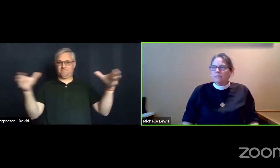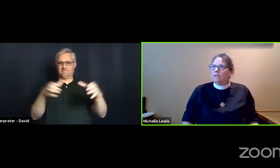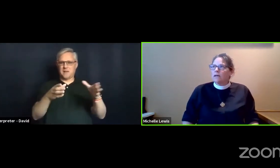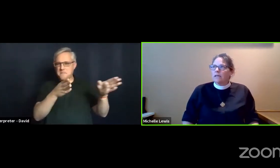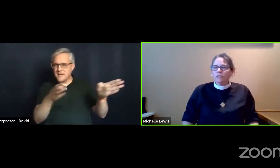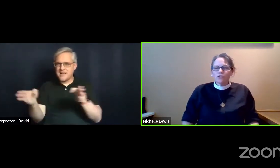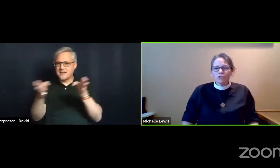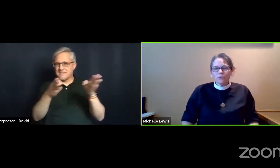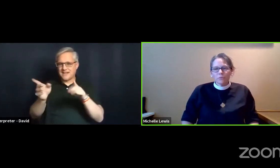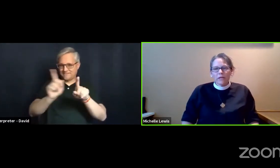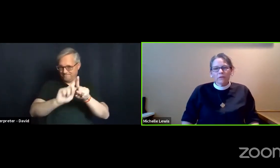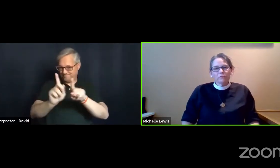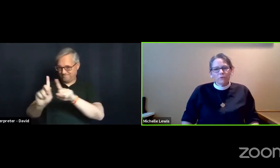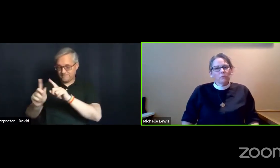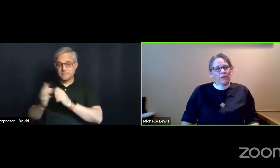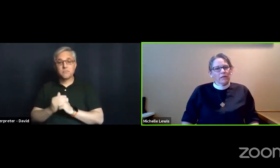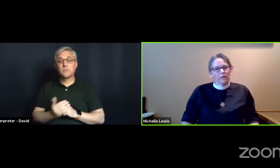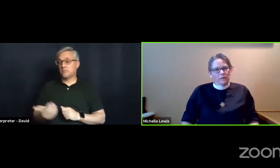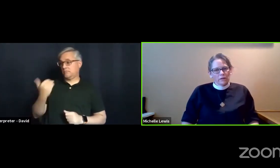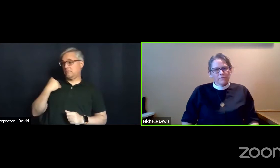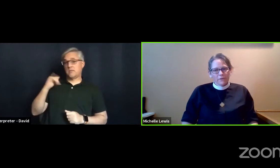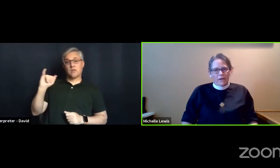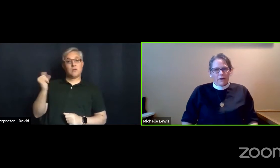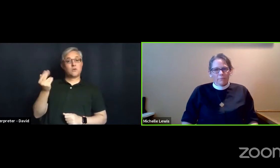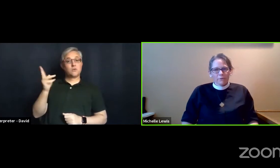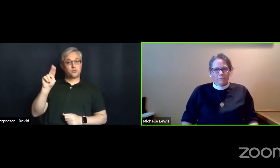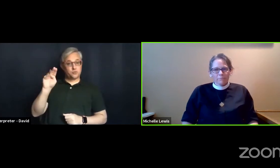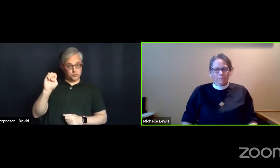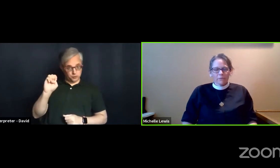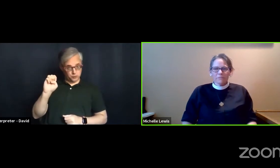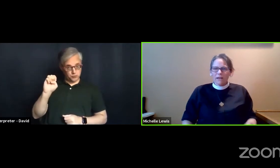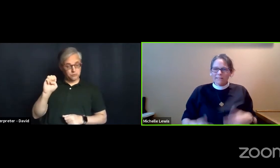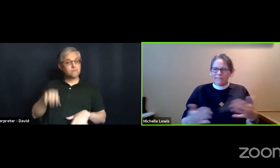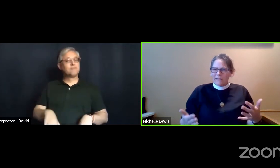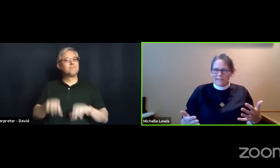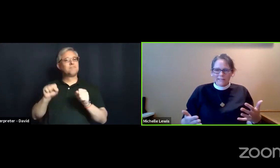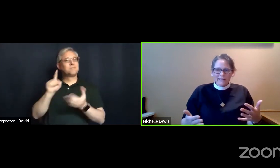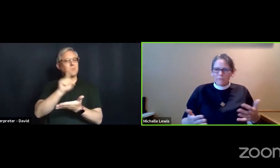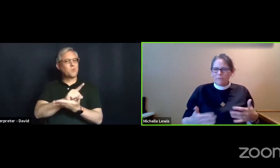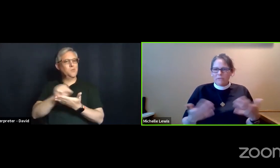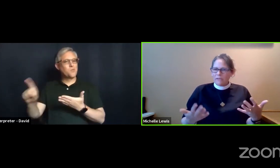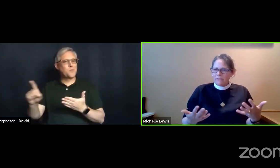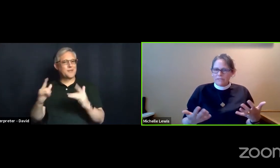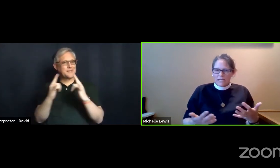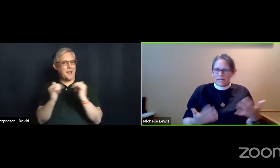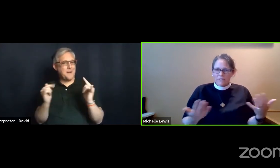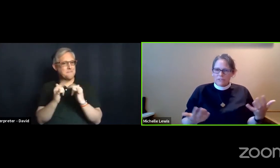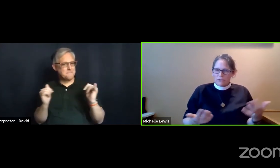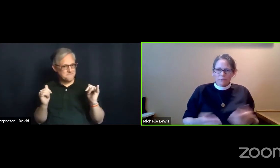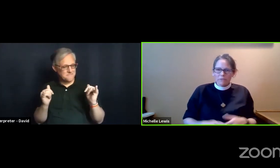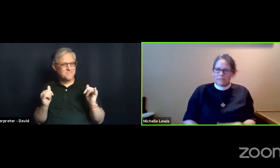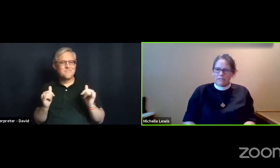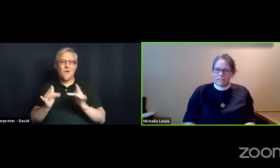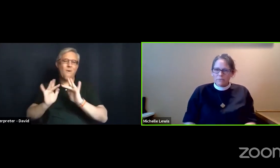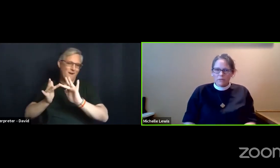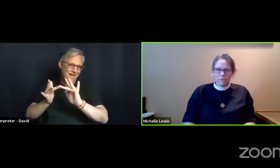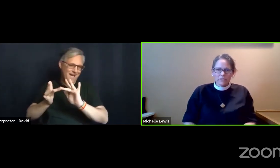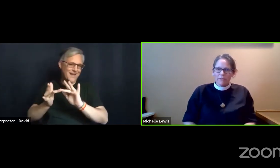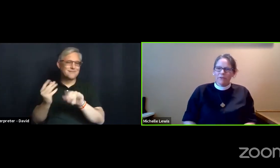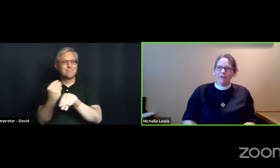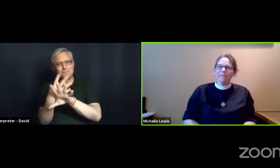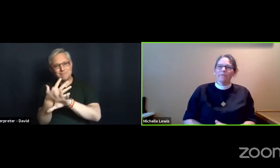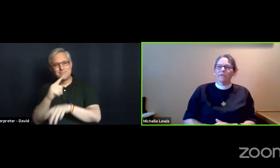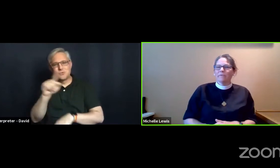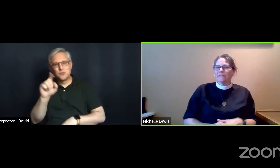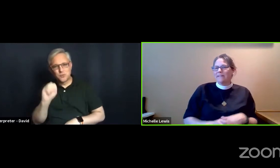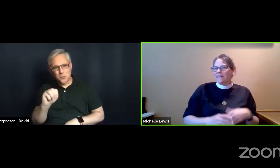And in June, we had a full week of camp. It was online. We'd meet every day in Zoom, and kids would come